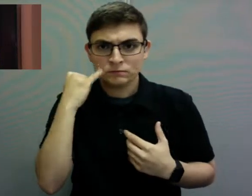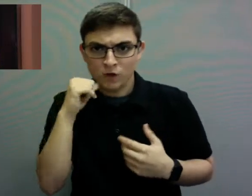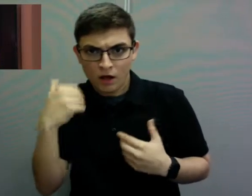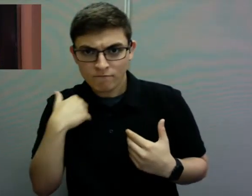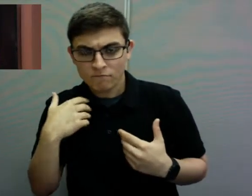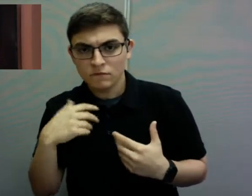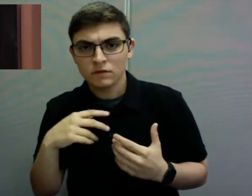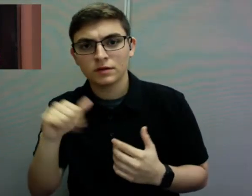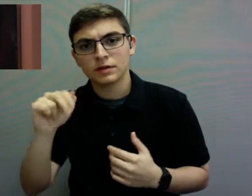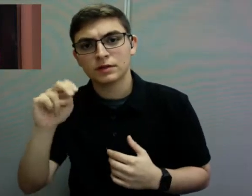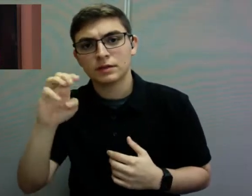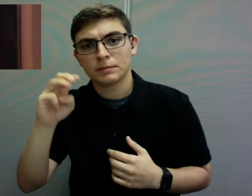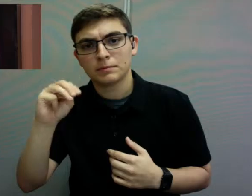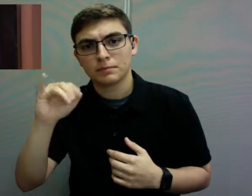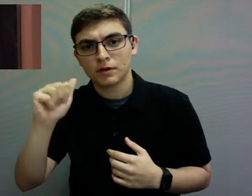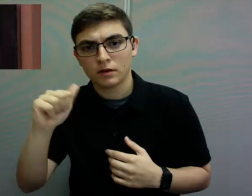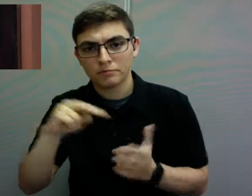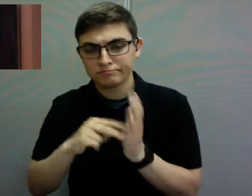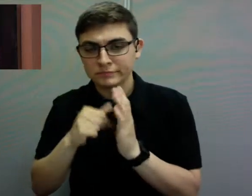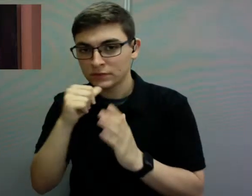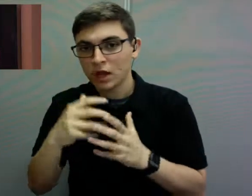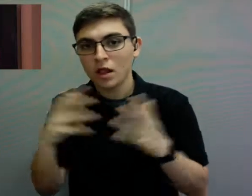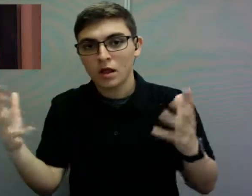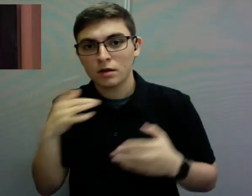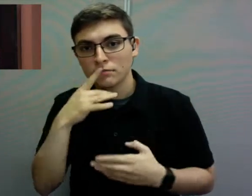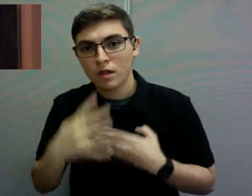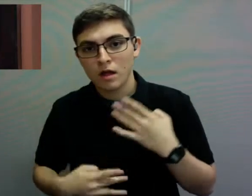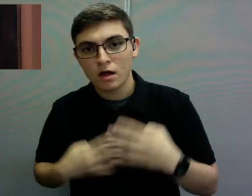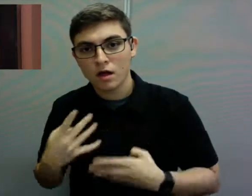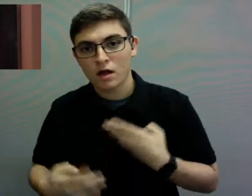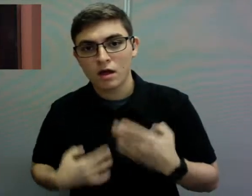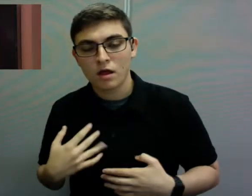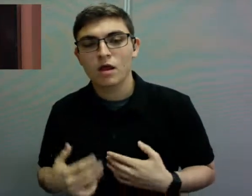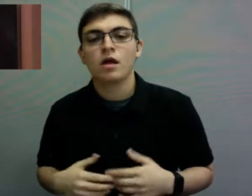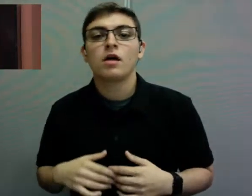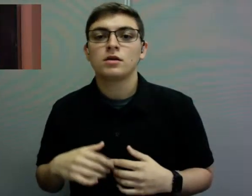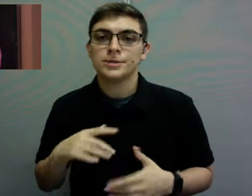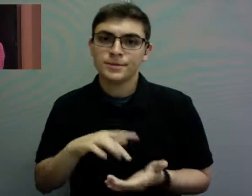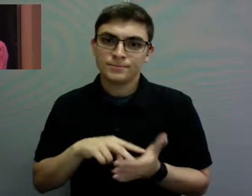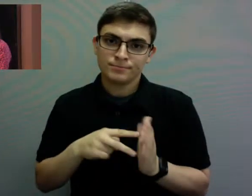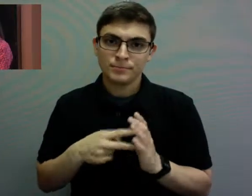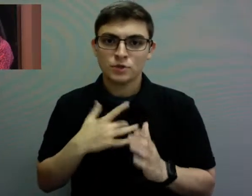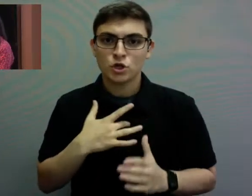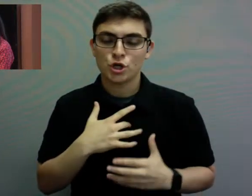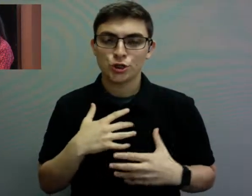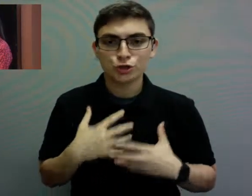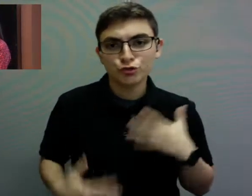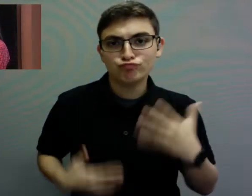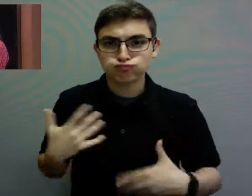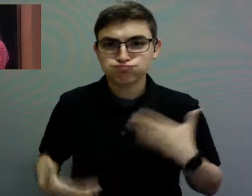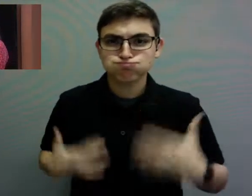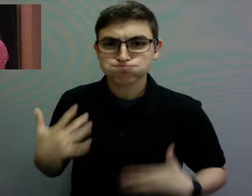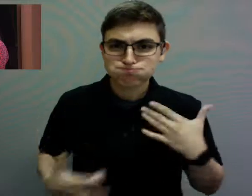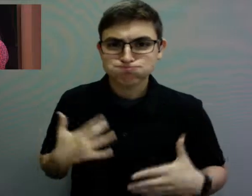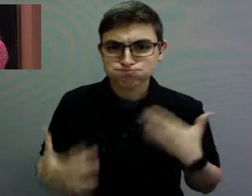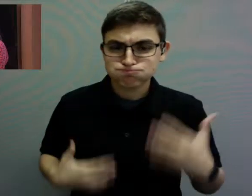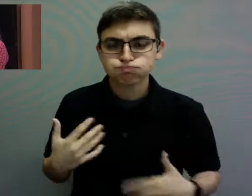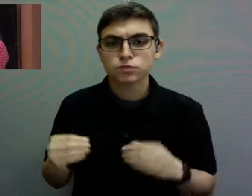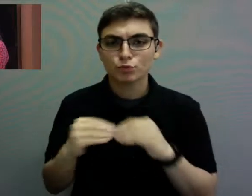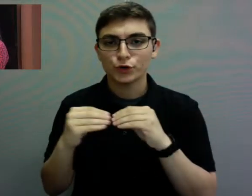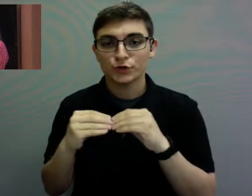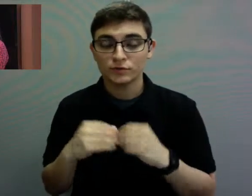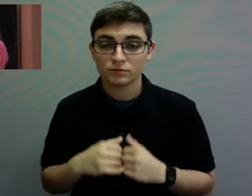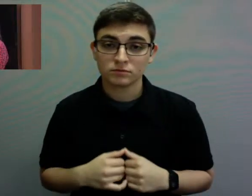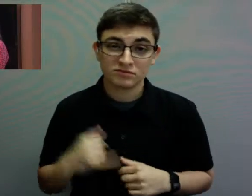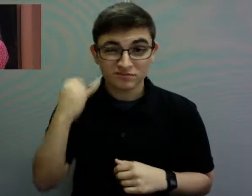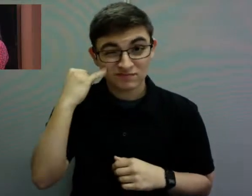with, your heart has to pump extra hard to get that blood to move all around your body. So that's why it puts extra stress on your heart. Also,